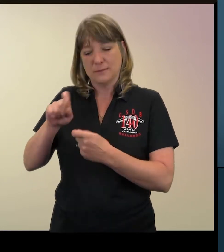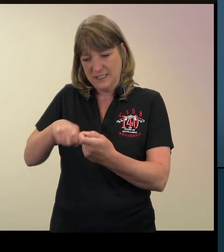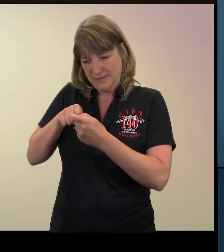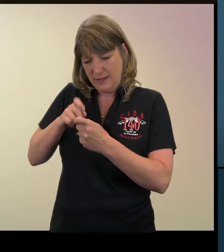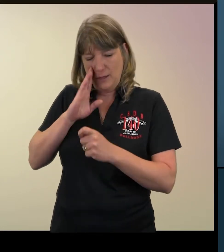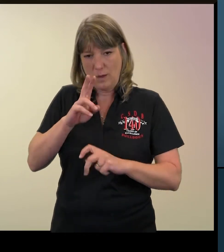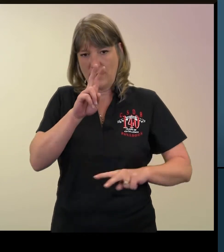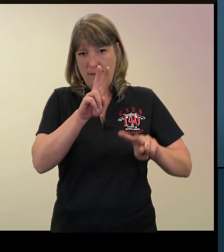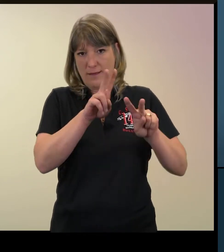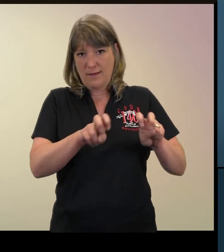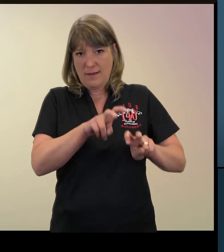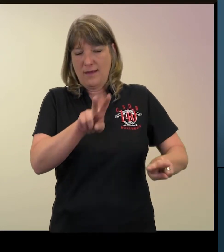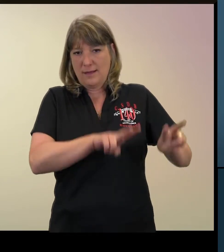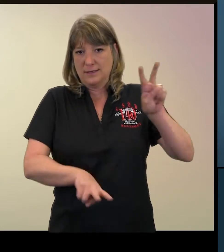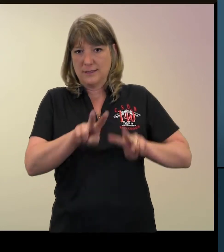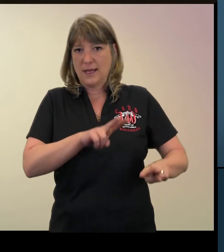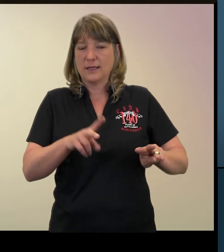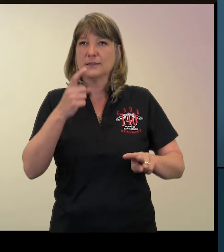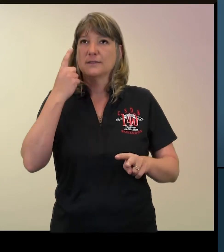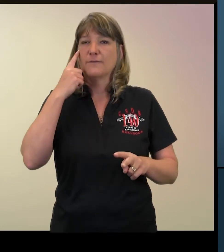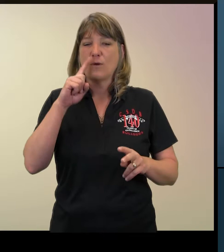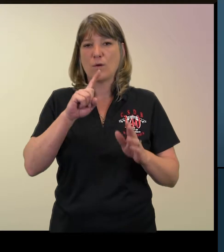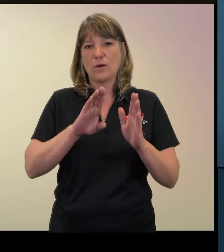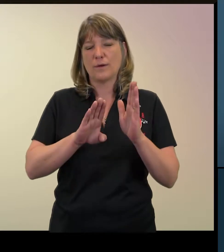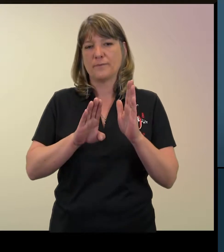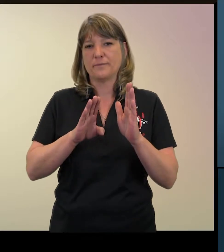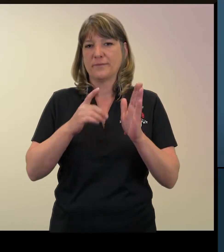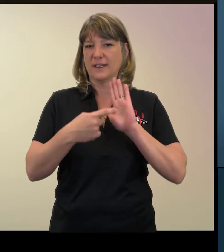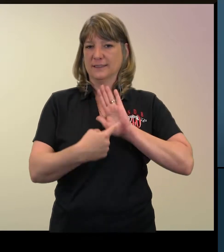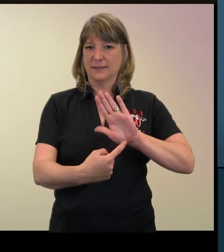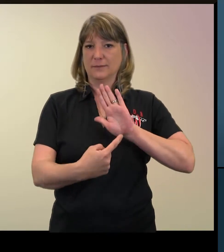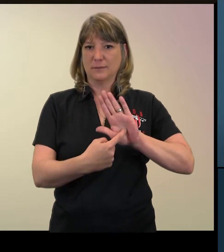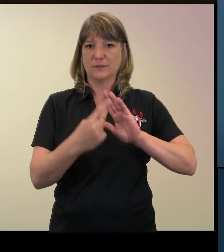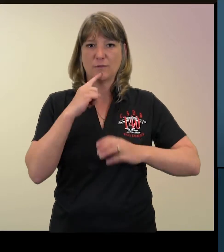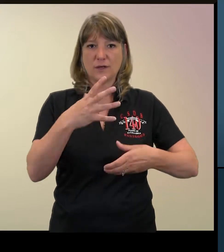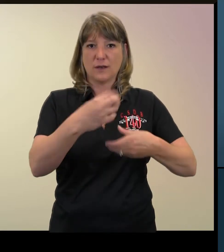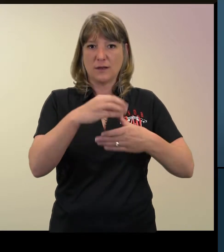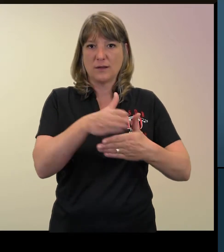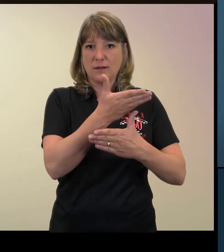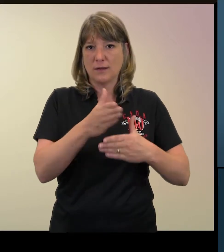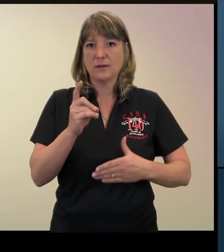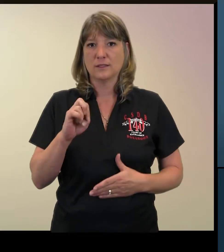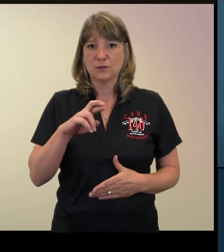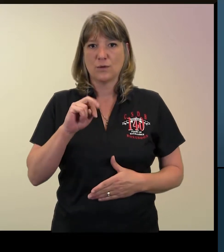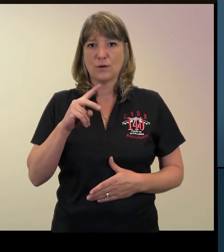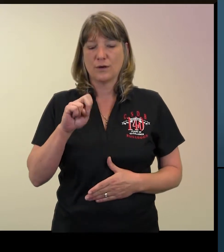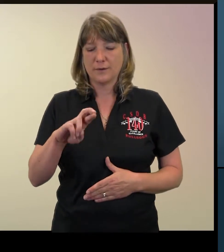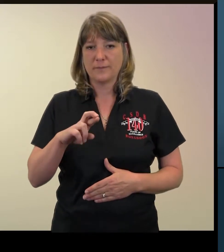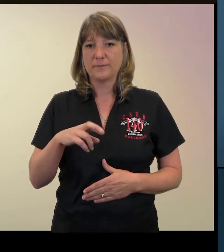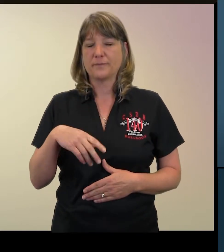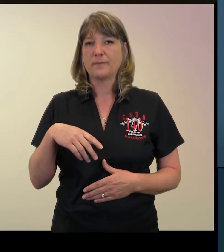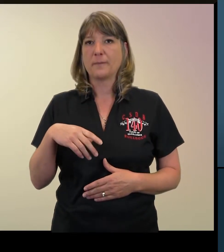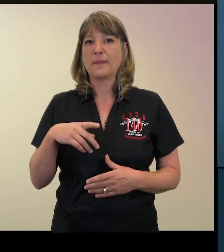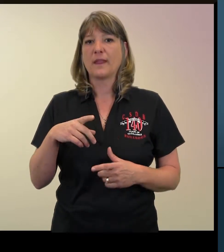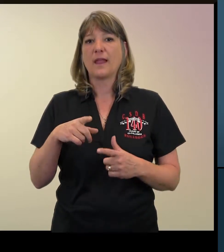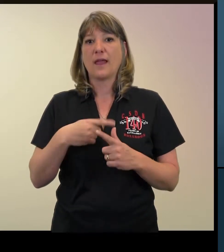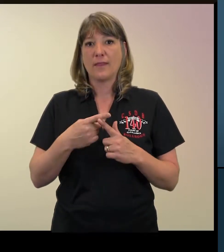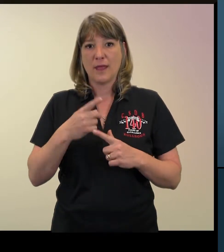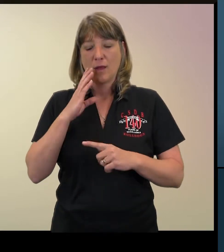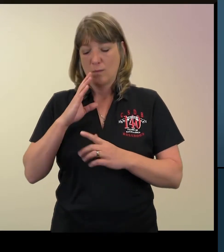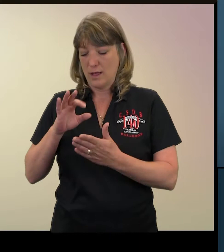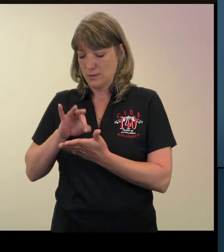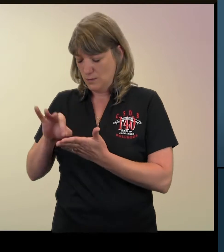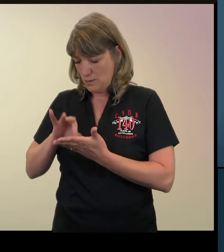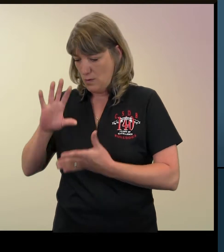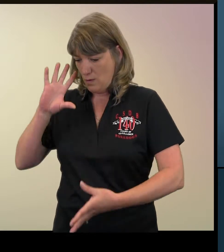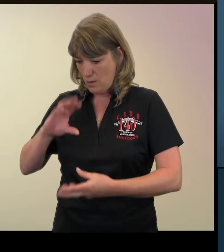individual that specifically assesses for those symptoms of an autism spectrum disorder. That